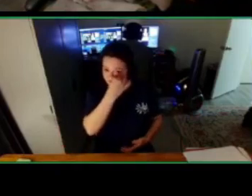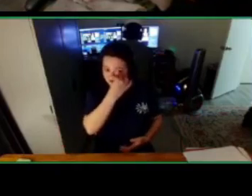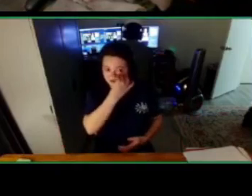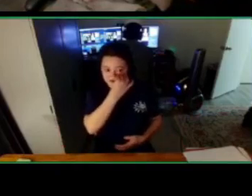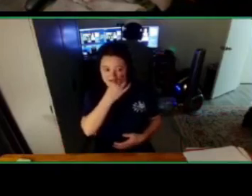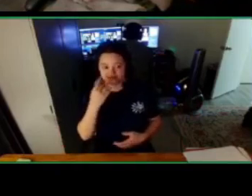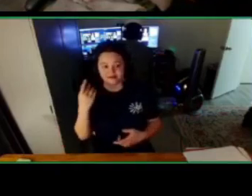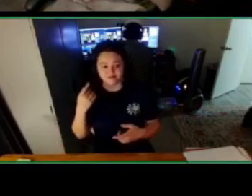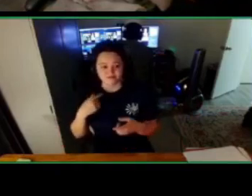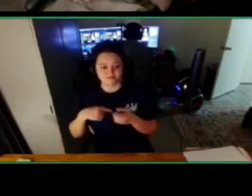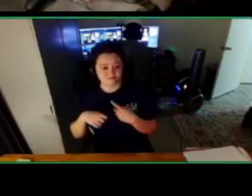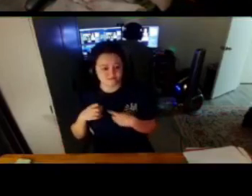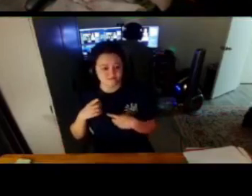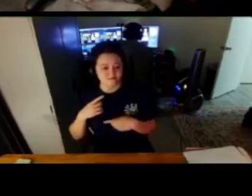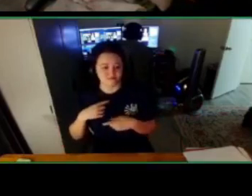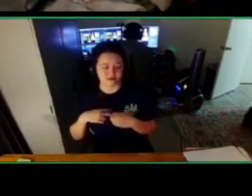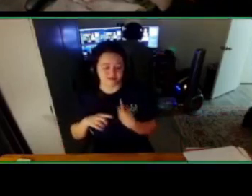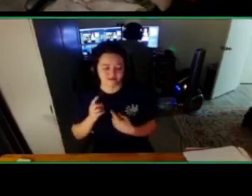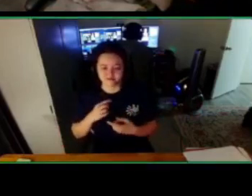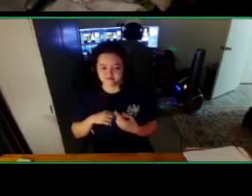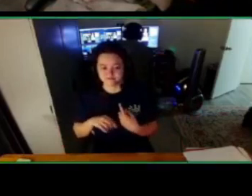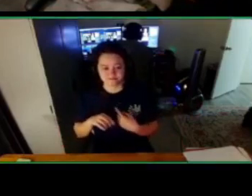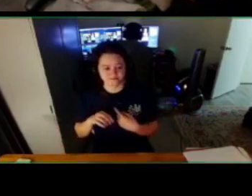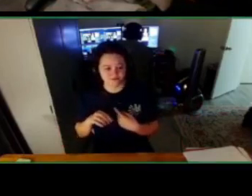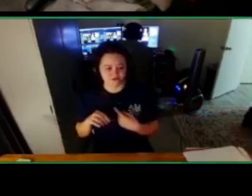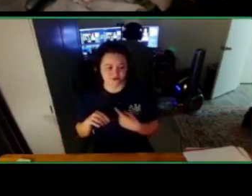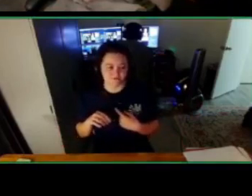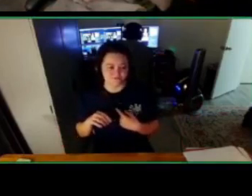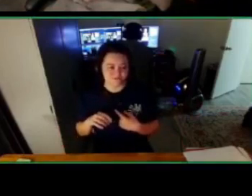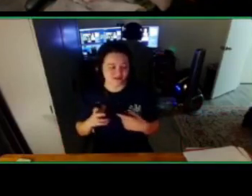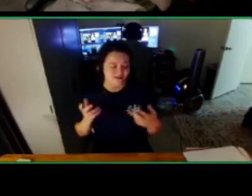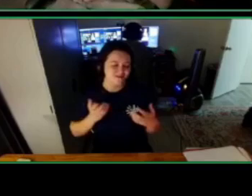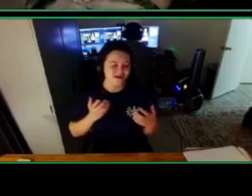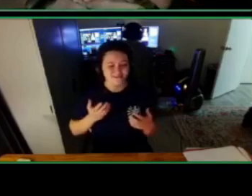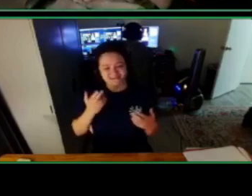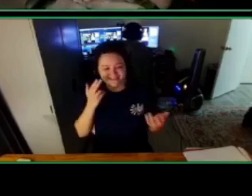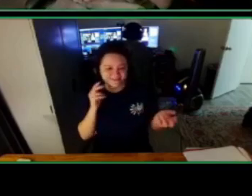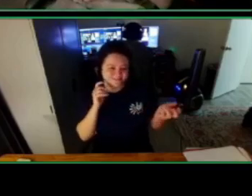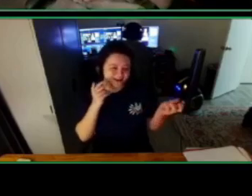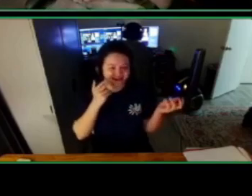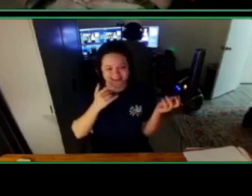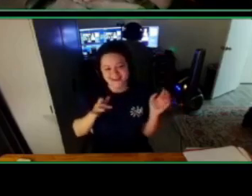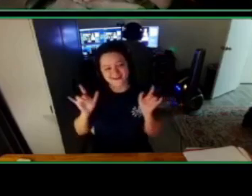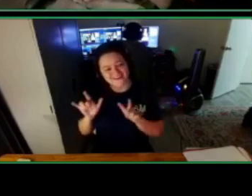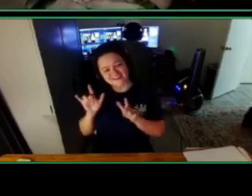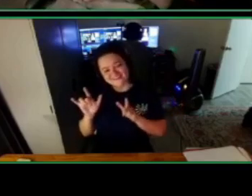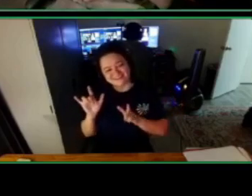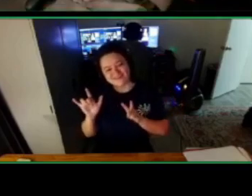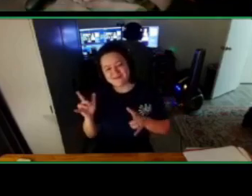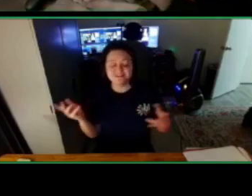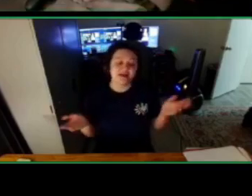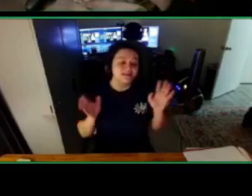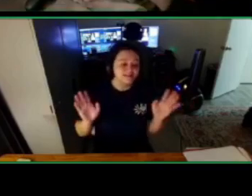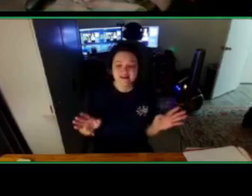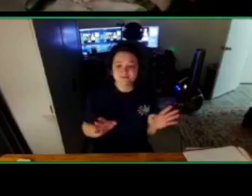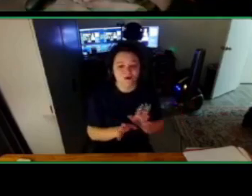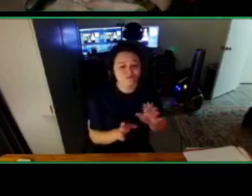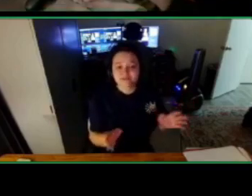while I sign like the, oh All the wow, stuff you're that they so lead up funny. to Oh, I it. love you so much. That's perfectly